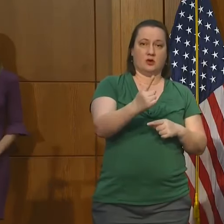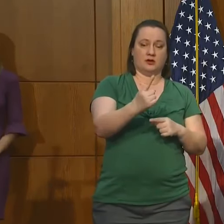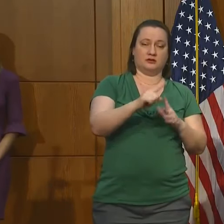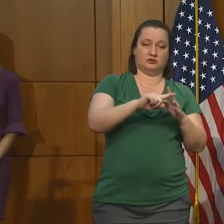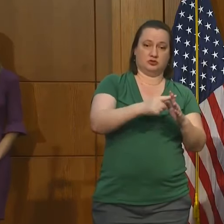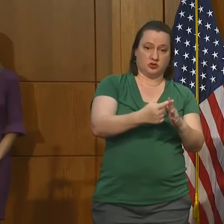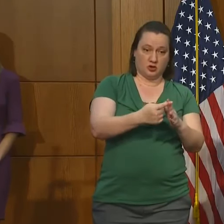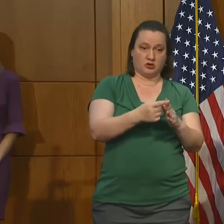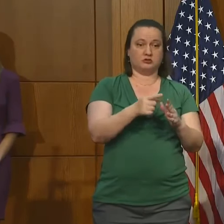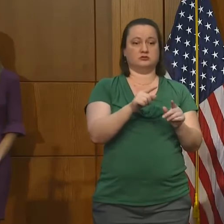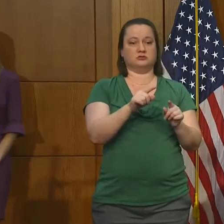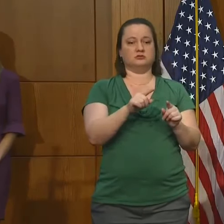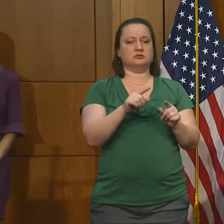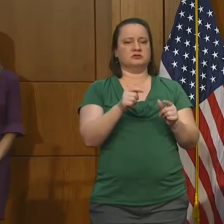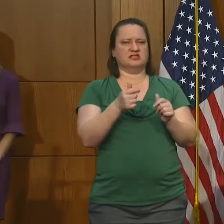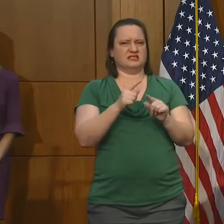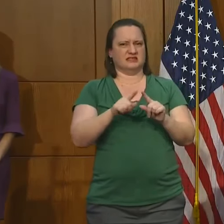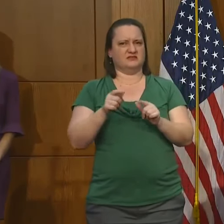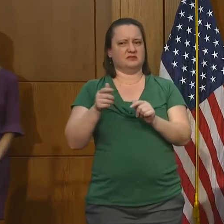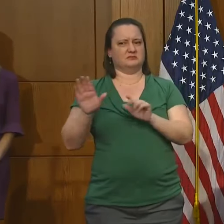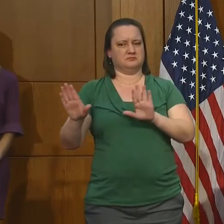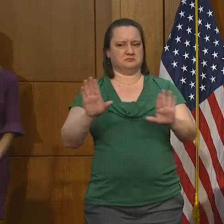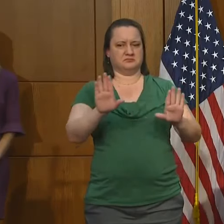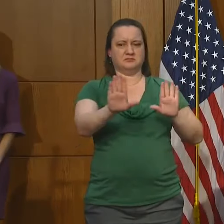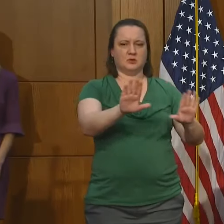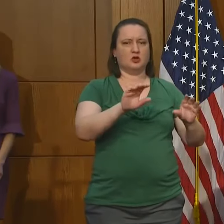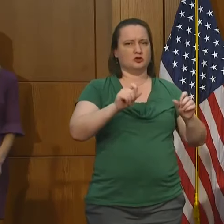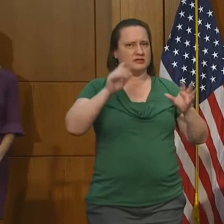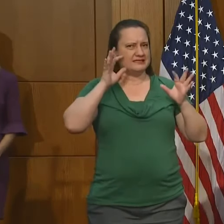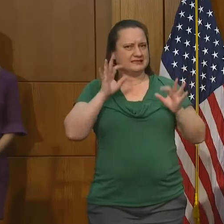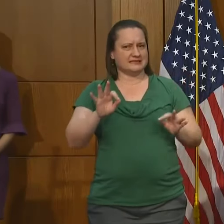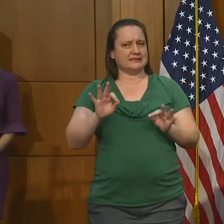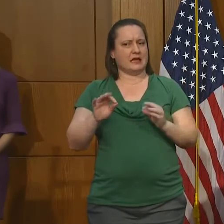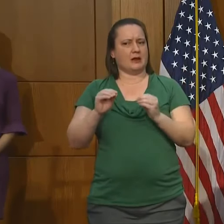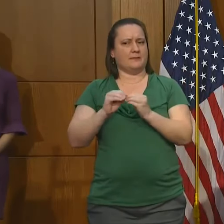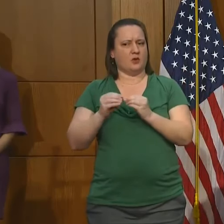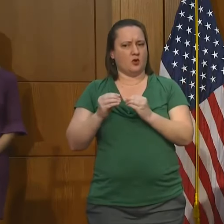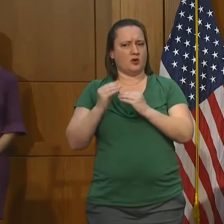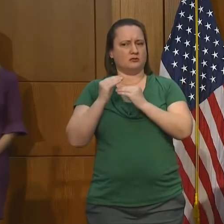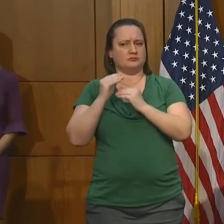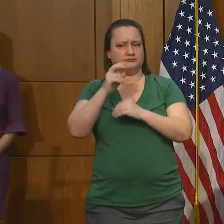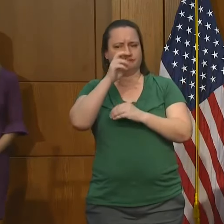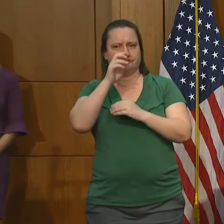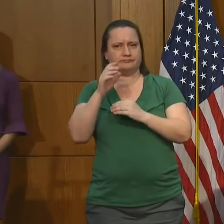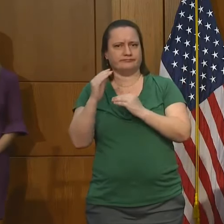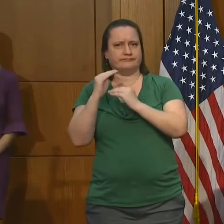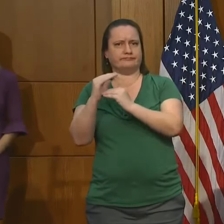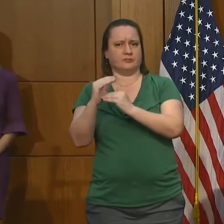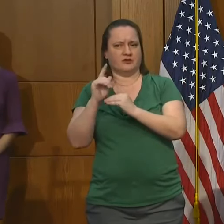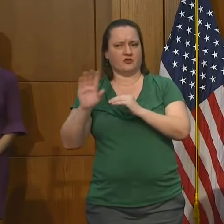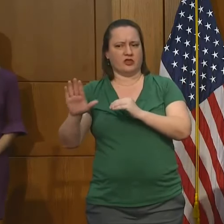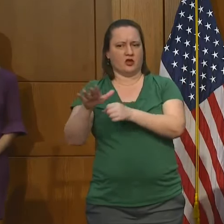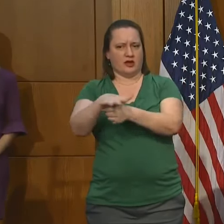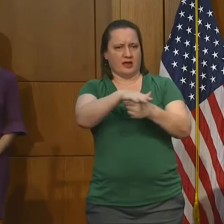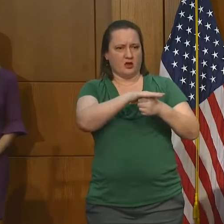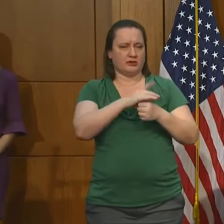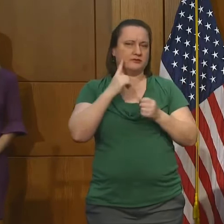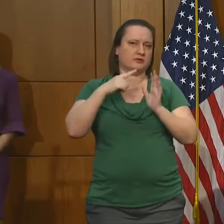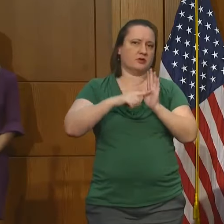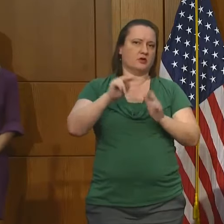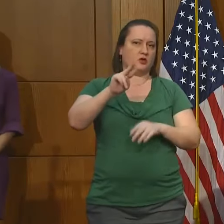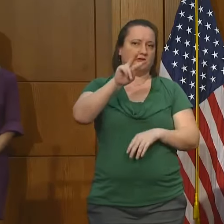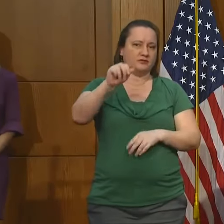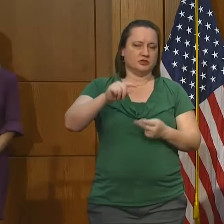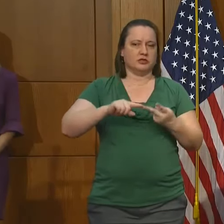which restrictions you approved and what the rules are in different localities? Yeah, Mel, I appreciate the question. The question is, we have put this